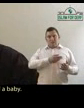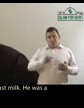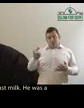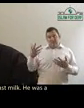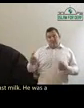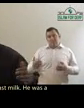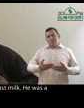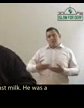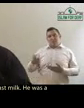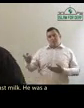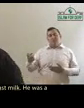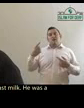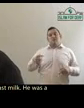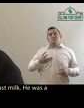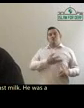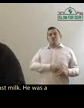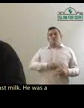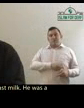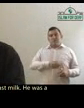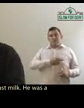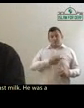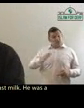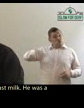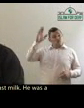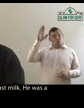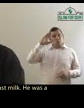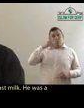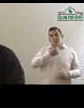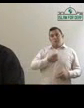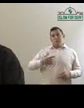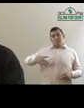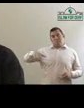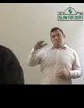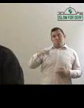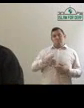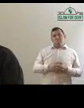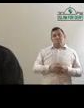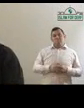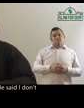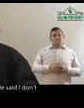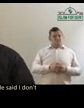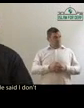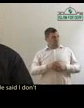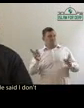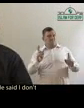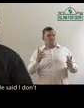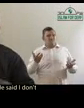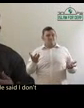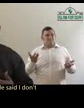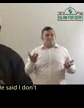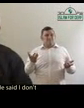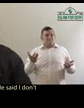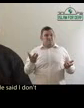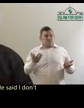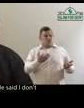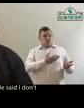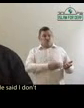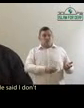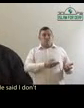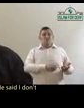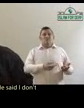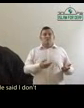had a baby. Let him drink from your breast milk. He was a grown boy. The lady said, what? Drink from my breast